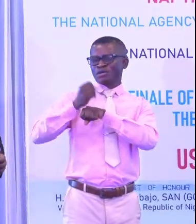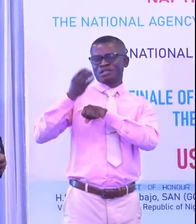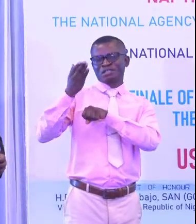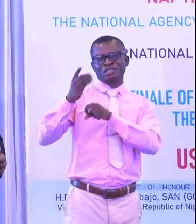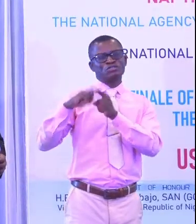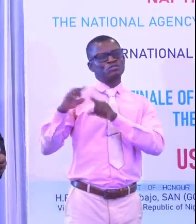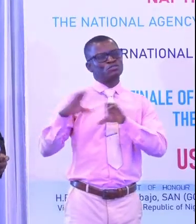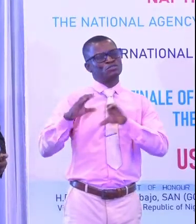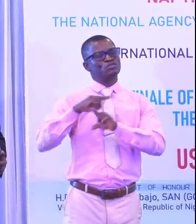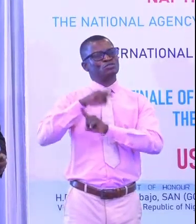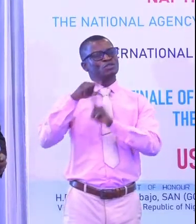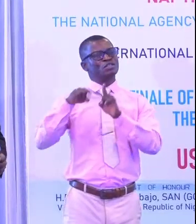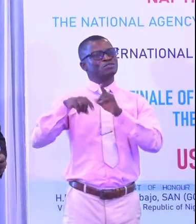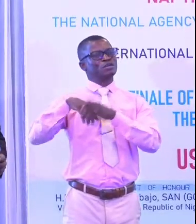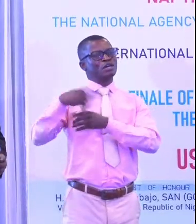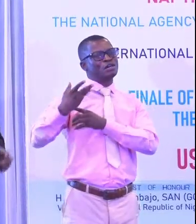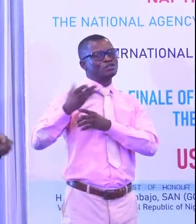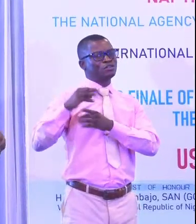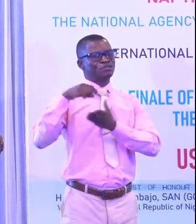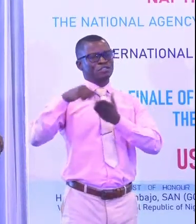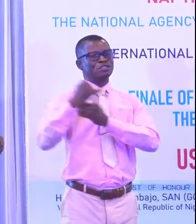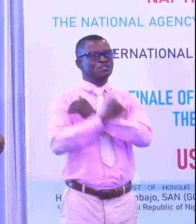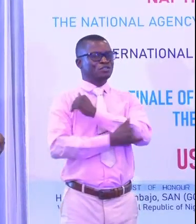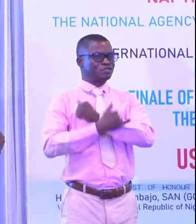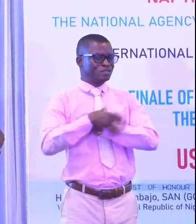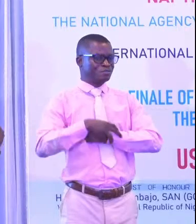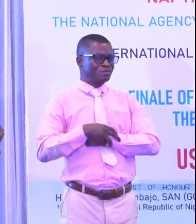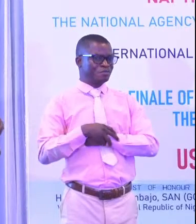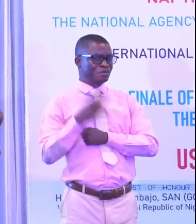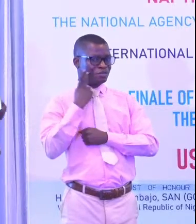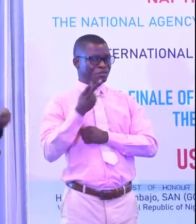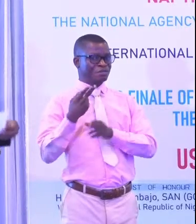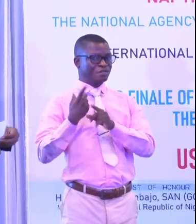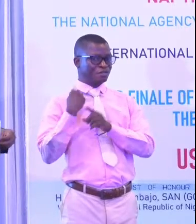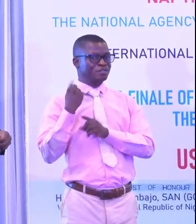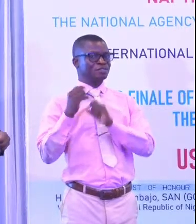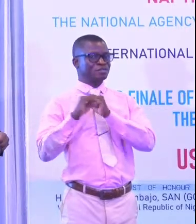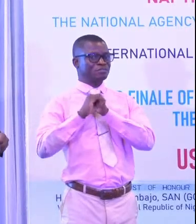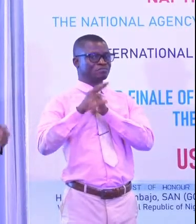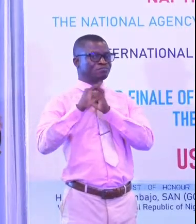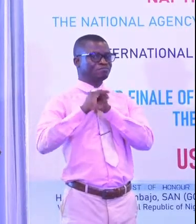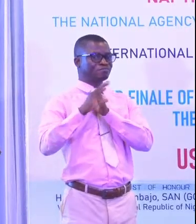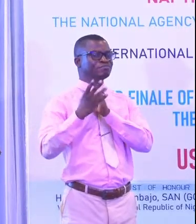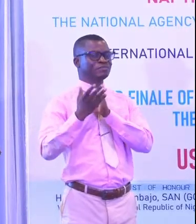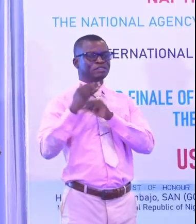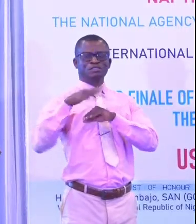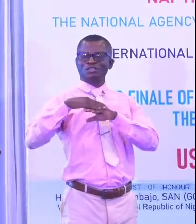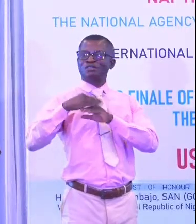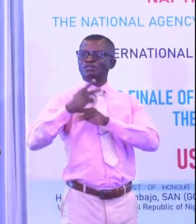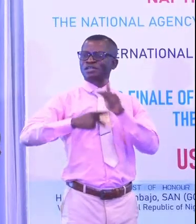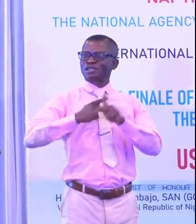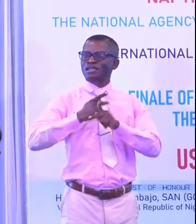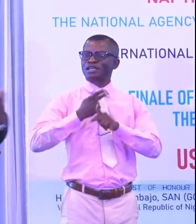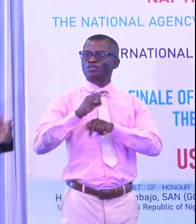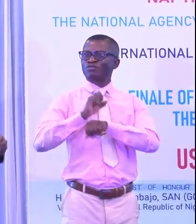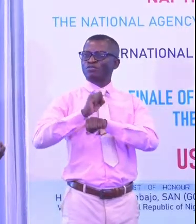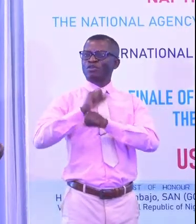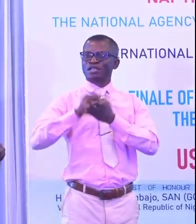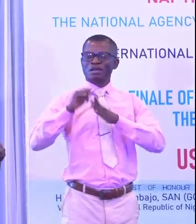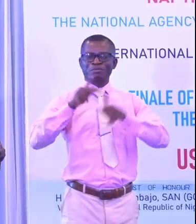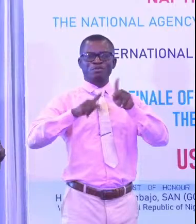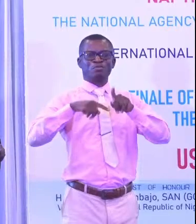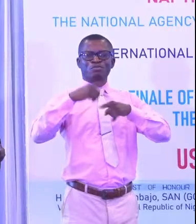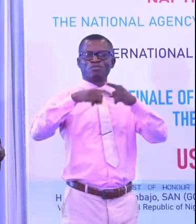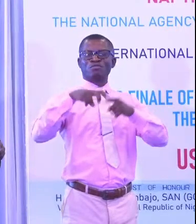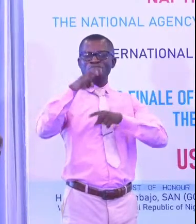when you get out of this country. I saw a recent advert, and I just printed it out, of the kind of jobs that people go to do outside